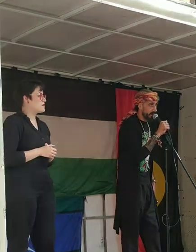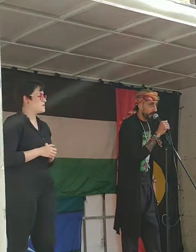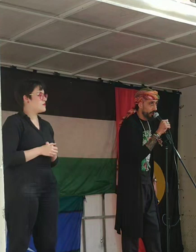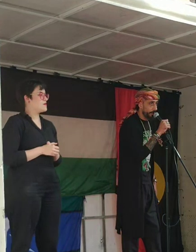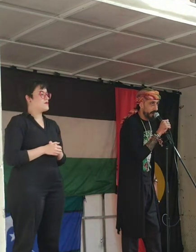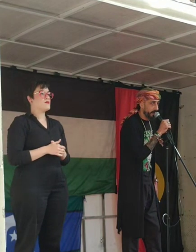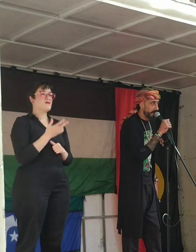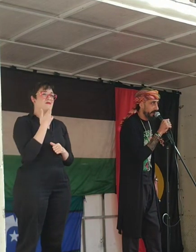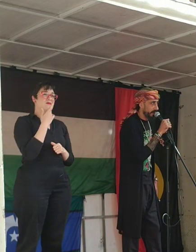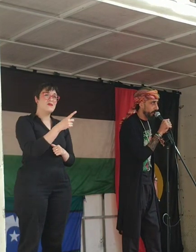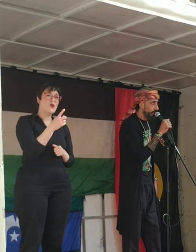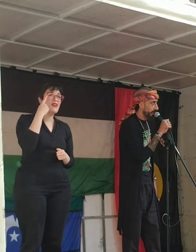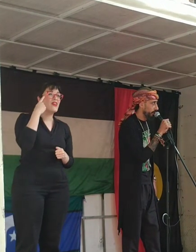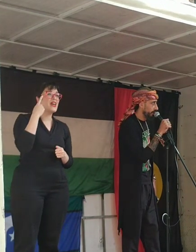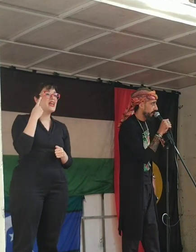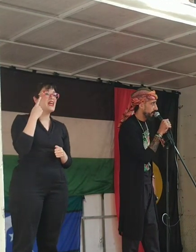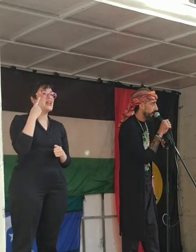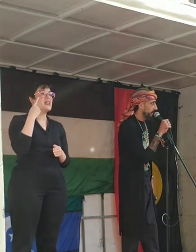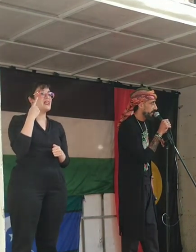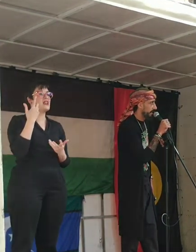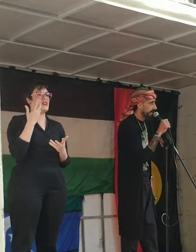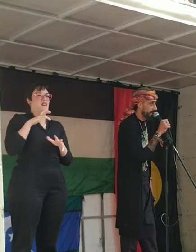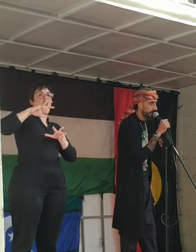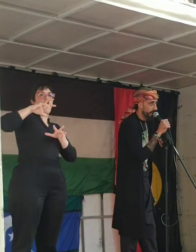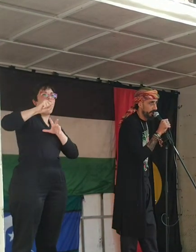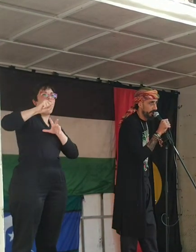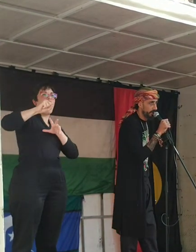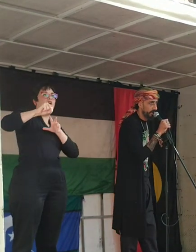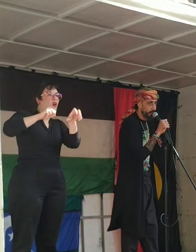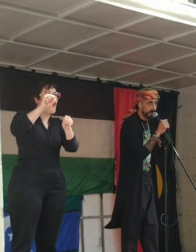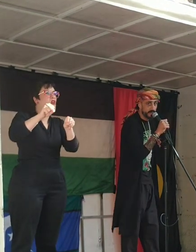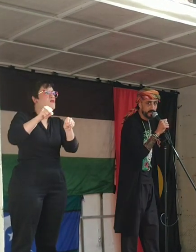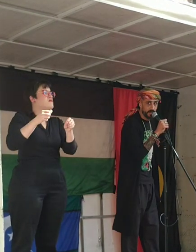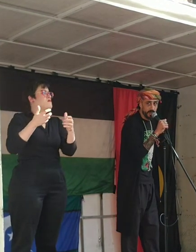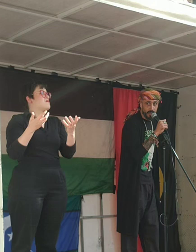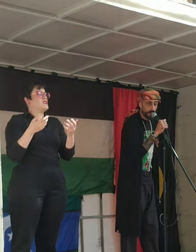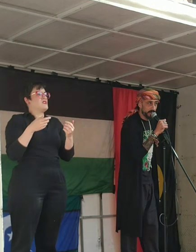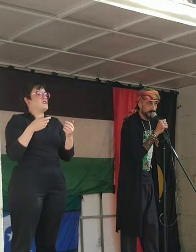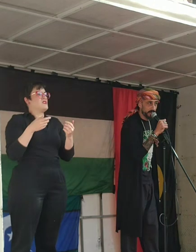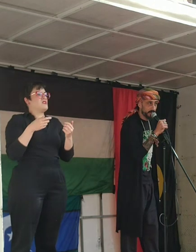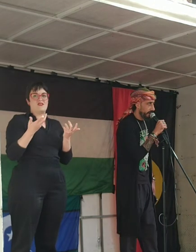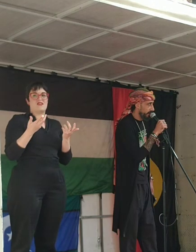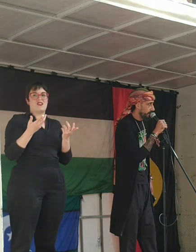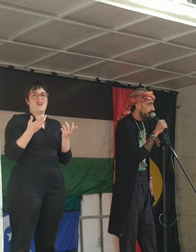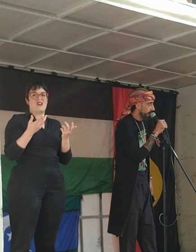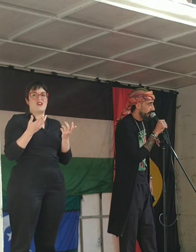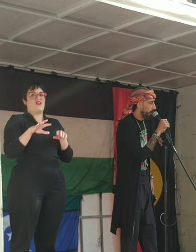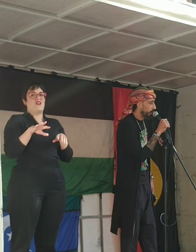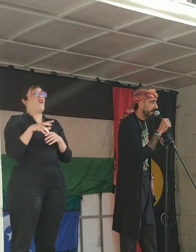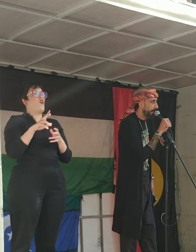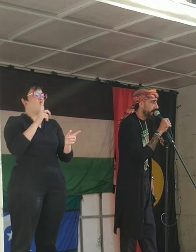If you think occupying a lawn in university is anti-Semitic or is a crime or is a threat,